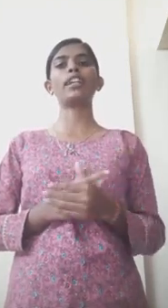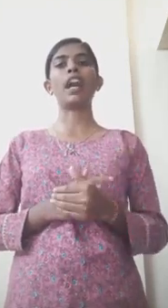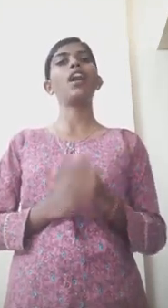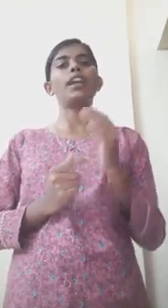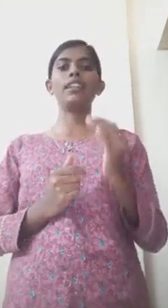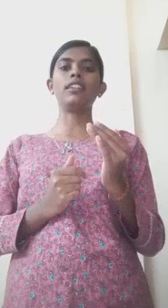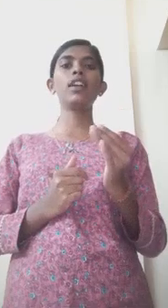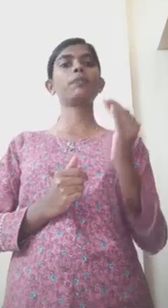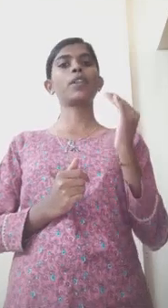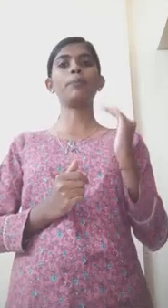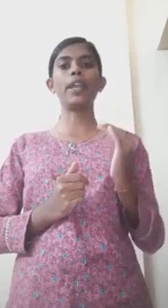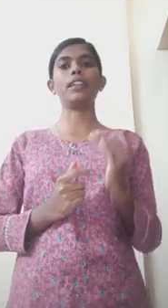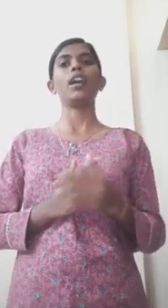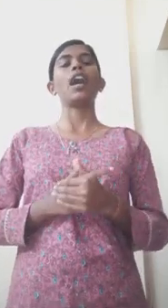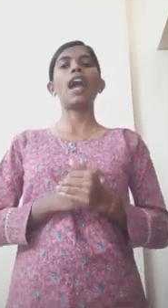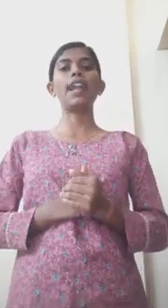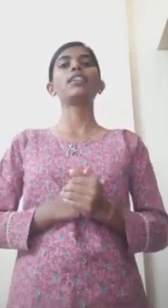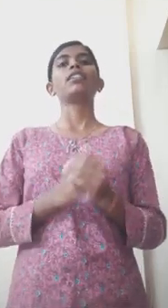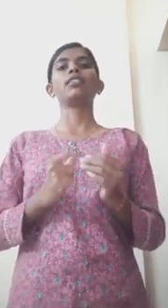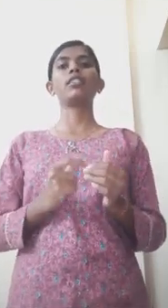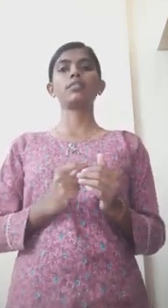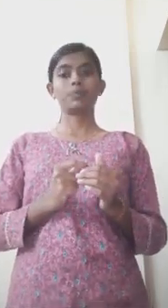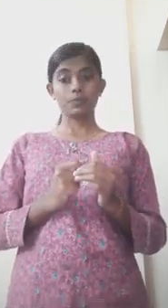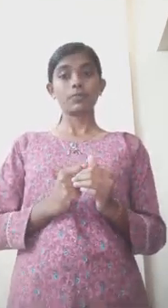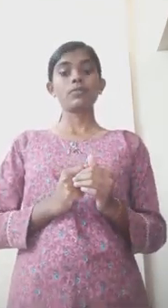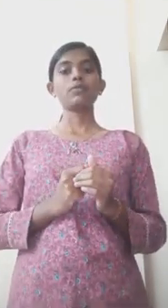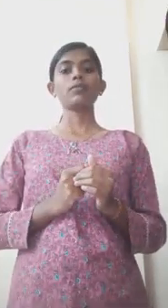oblongata in the brain, and the